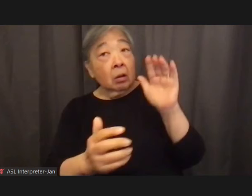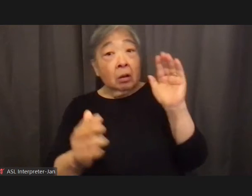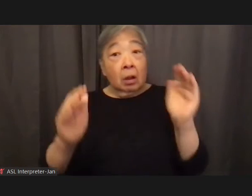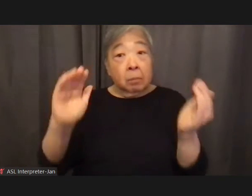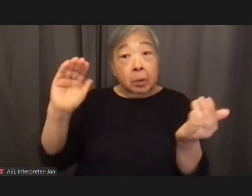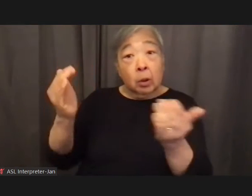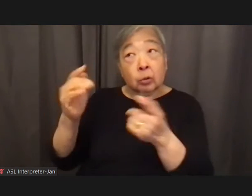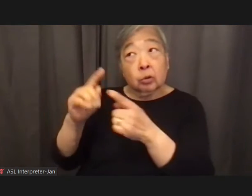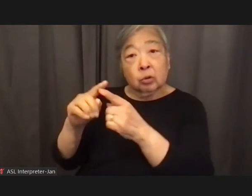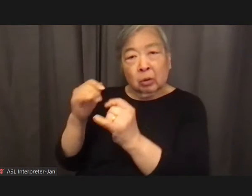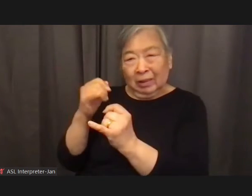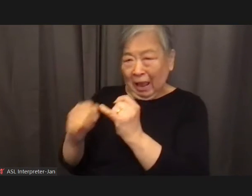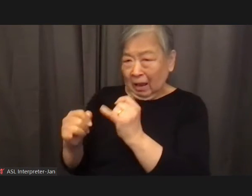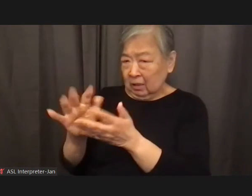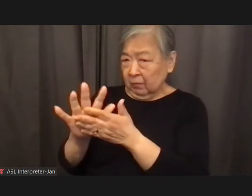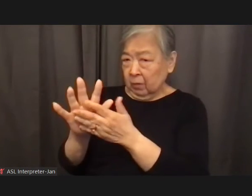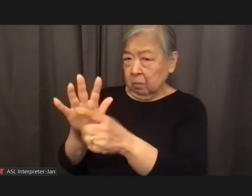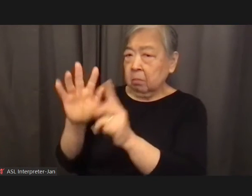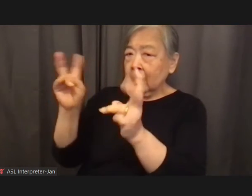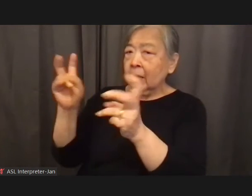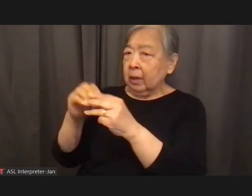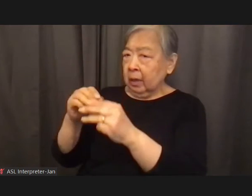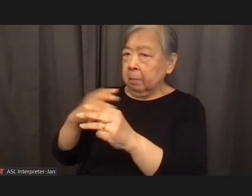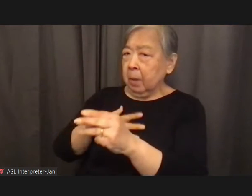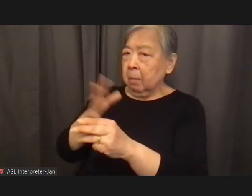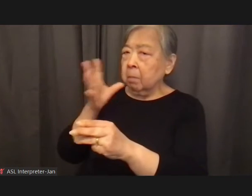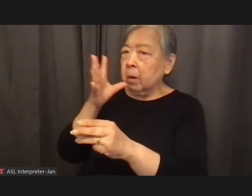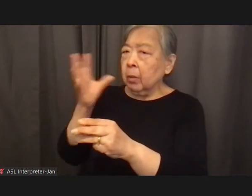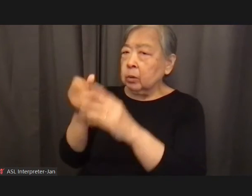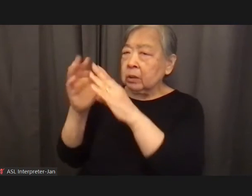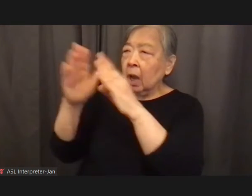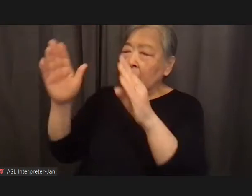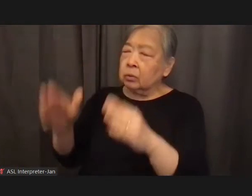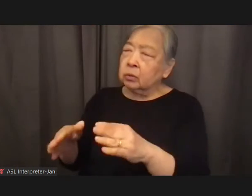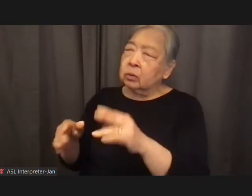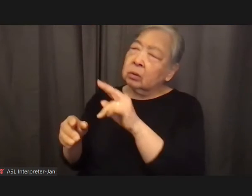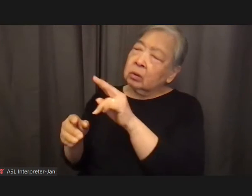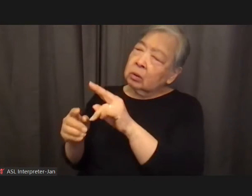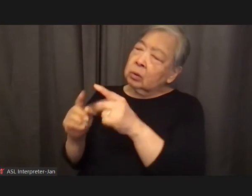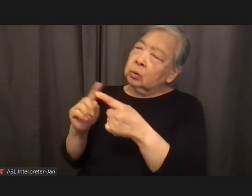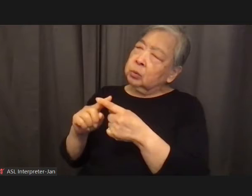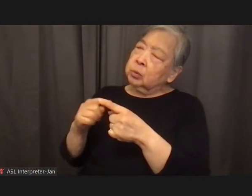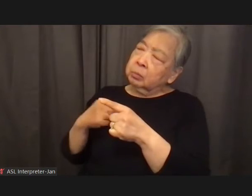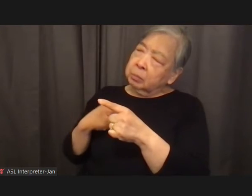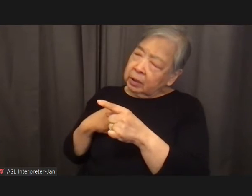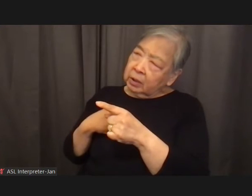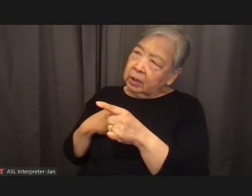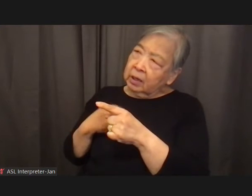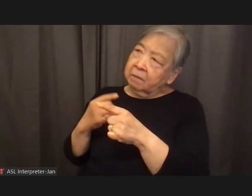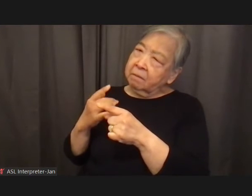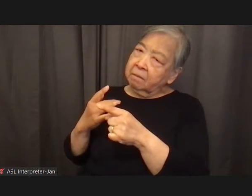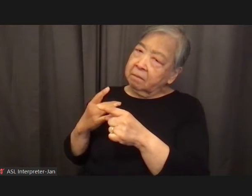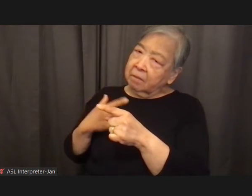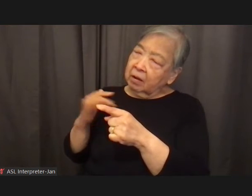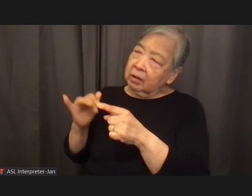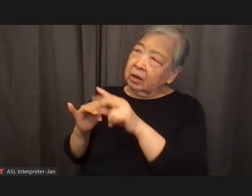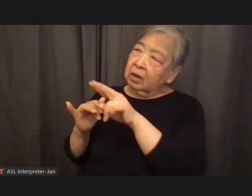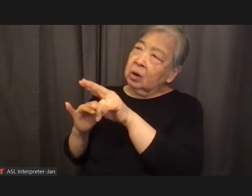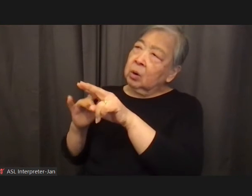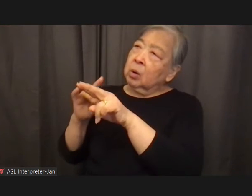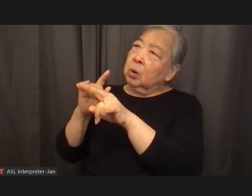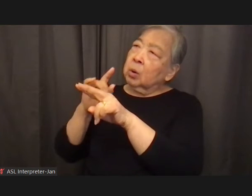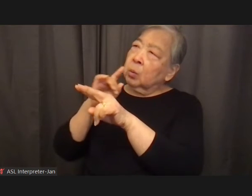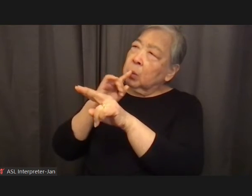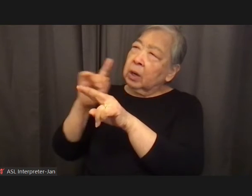the last film, to me, it struck me that it seemed like the film really unfolds in front